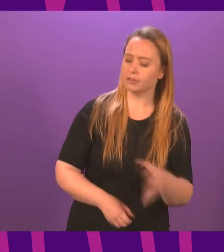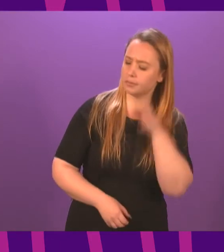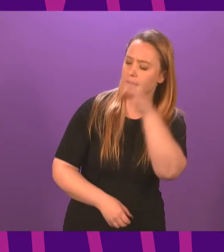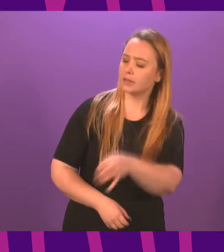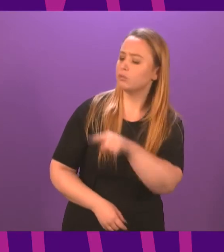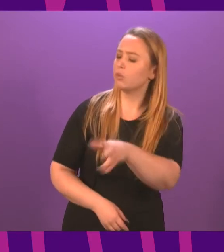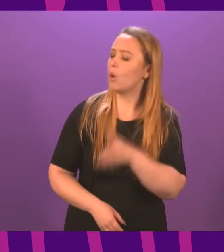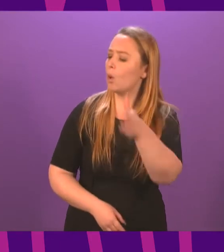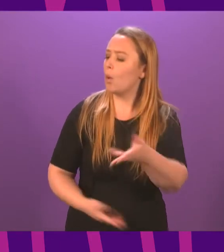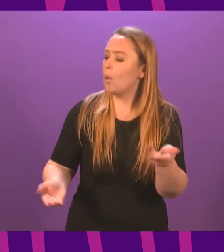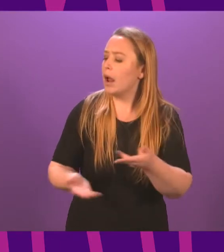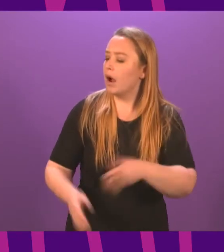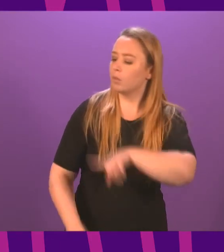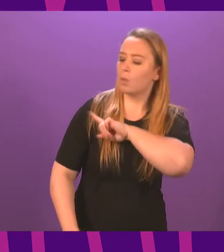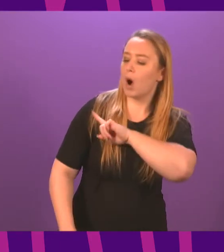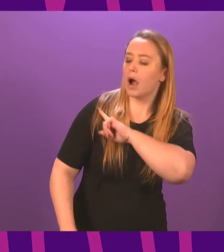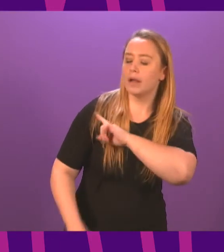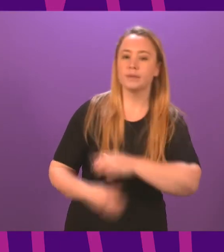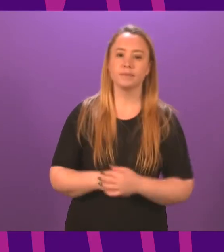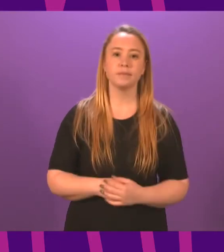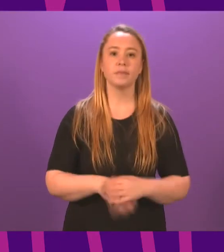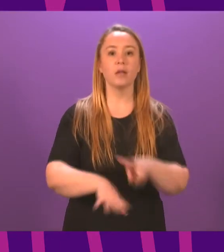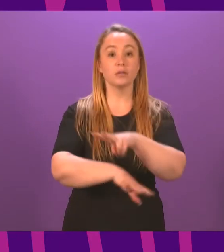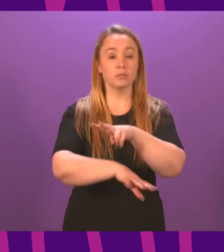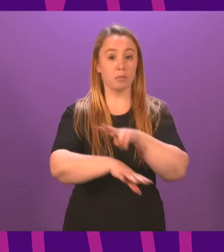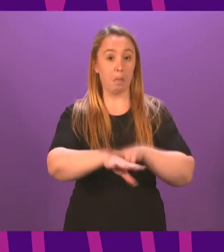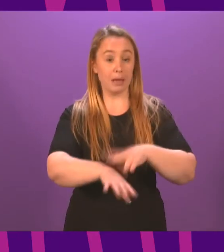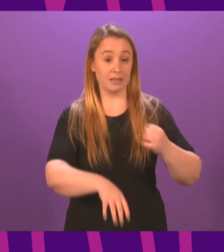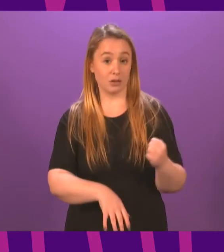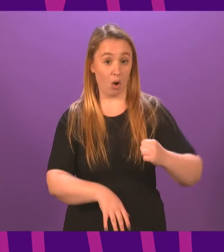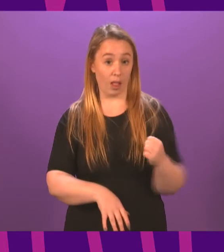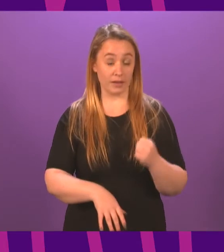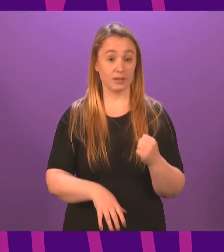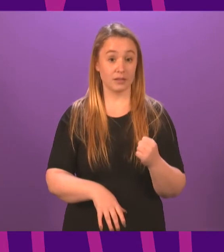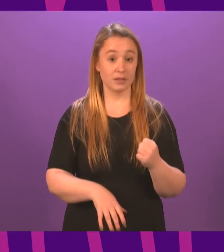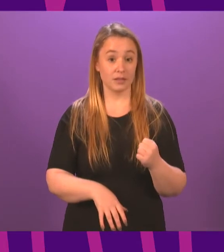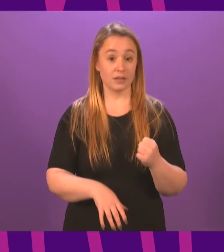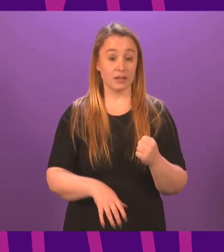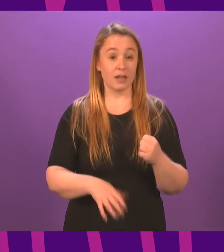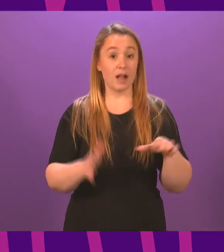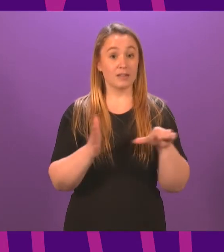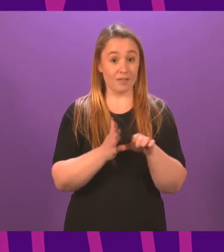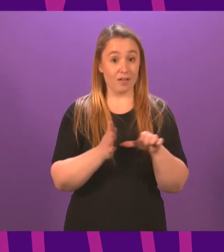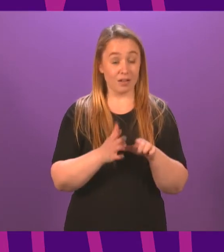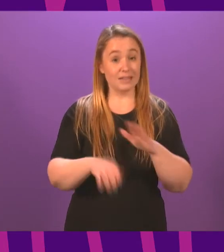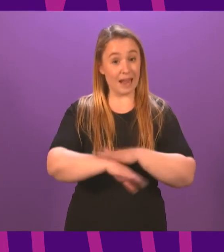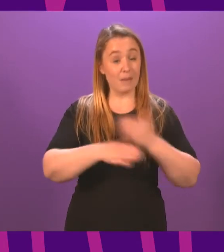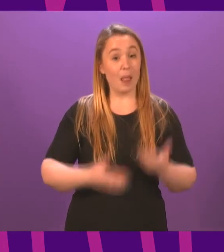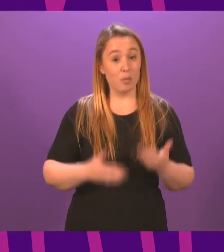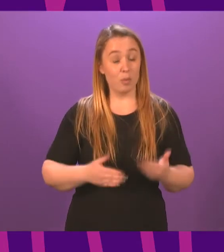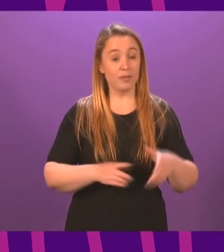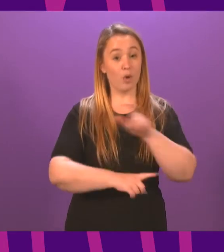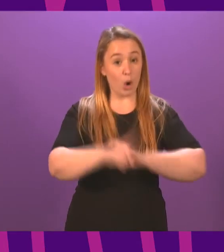business? As for Police Scotland, currently, I think we'd all agree, admirably successfully walking the difficult line between enforcement and community